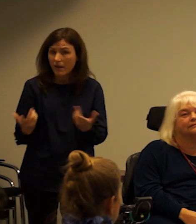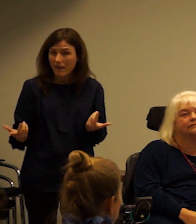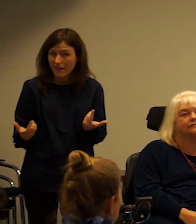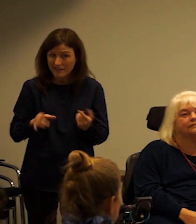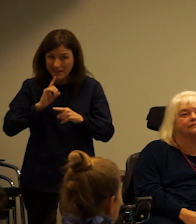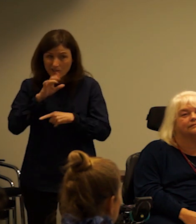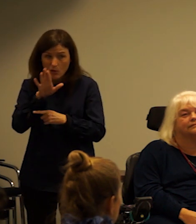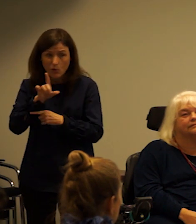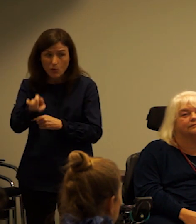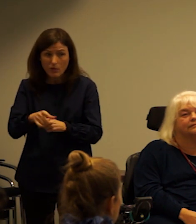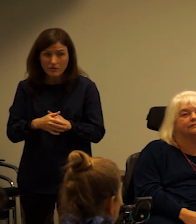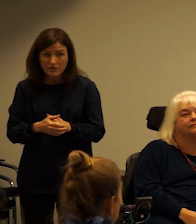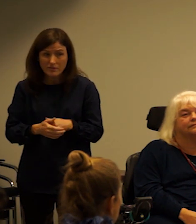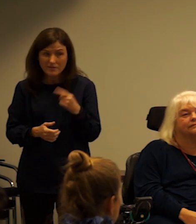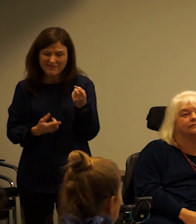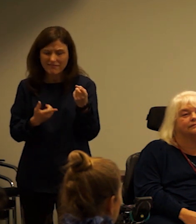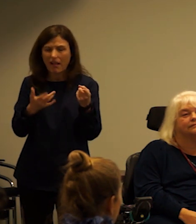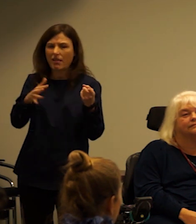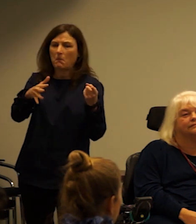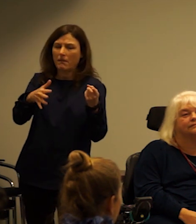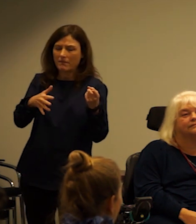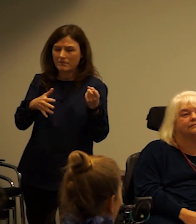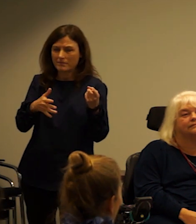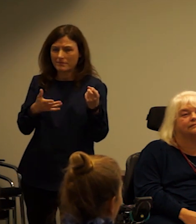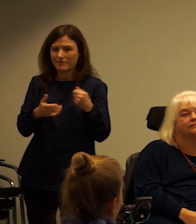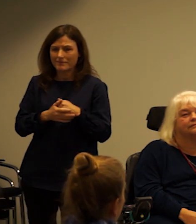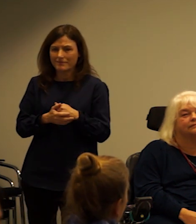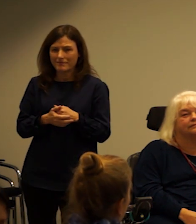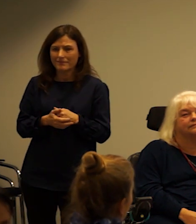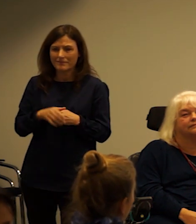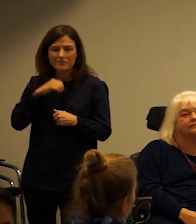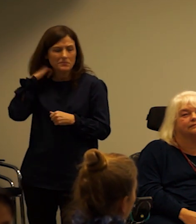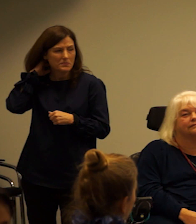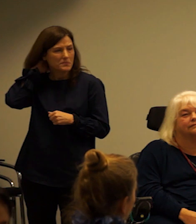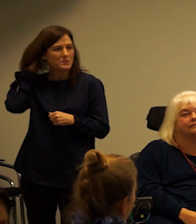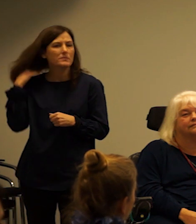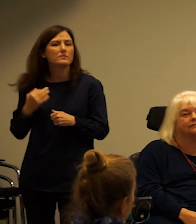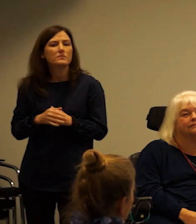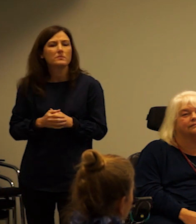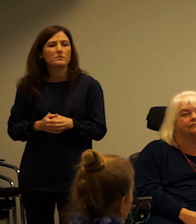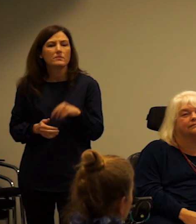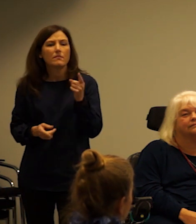that answer your question? Does it? Okay.